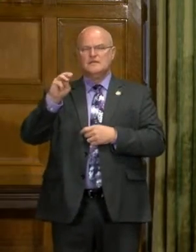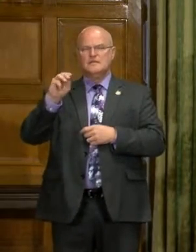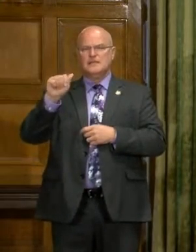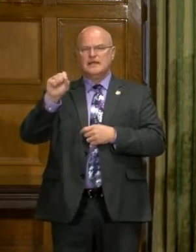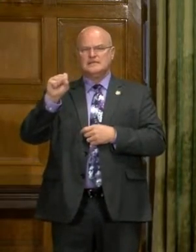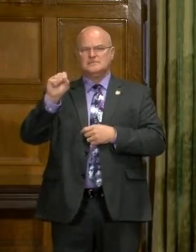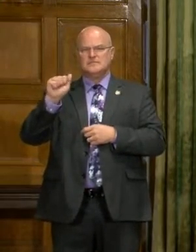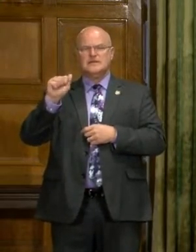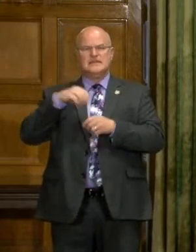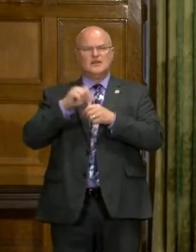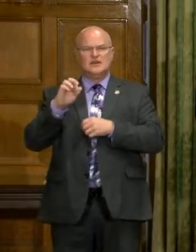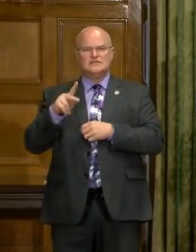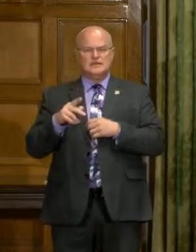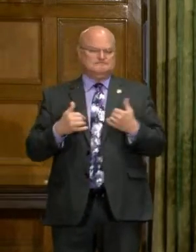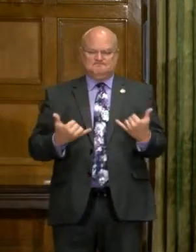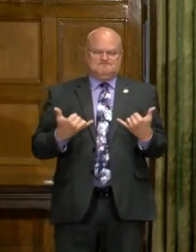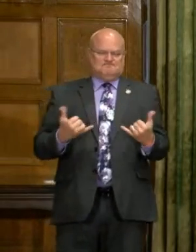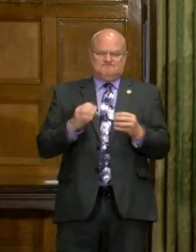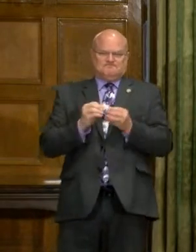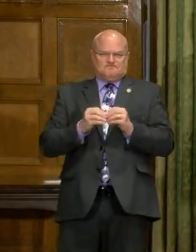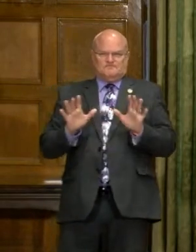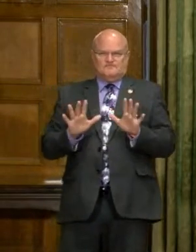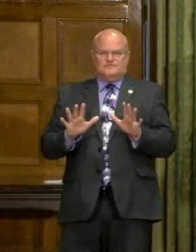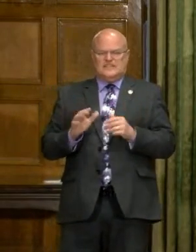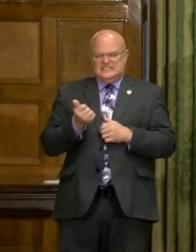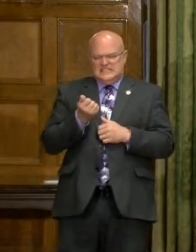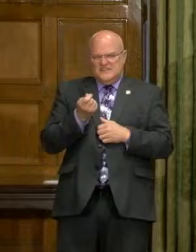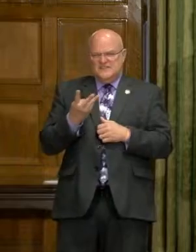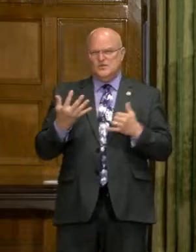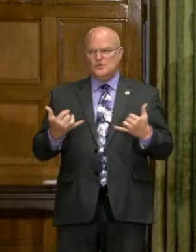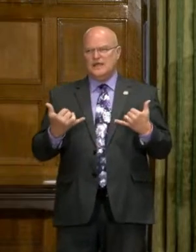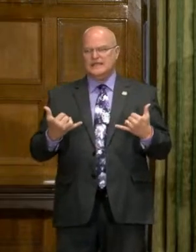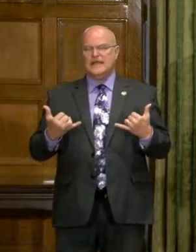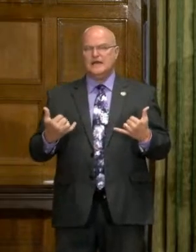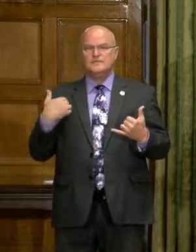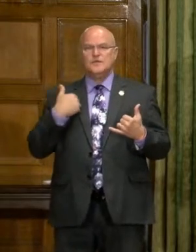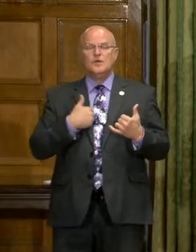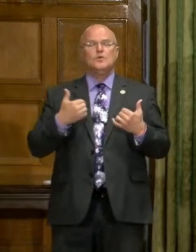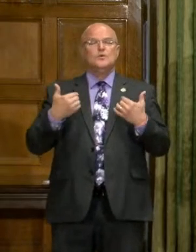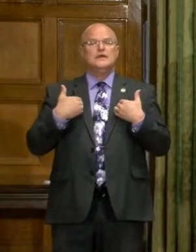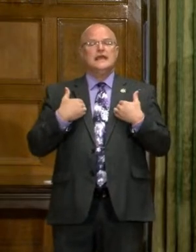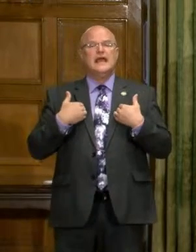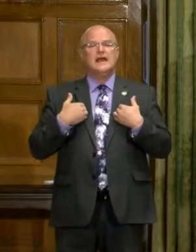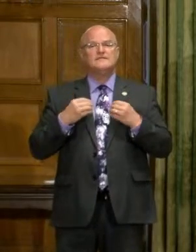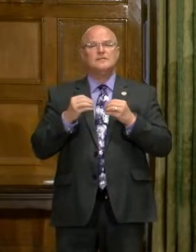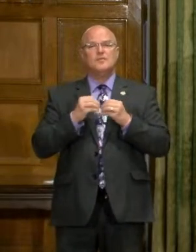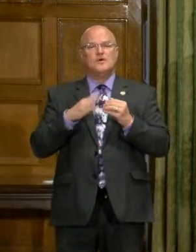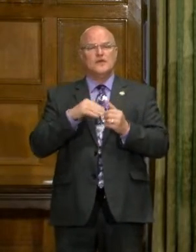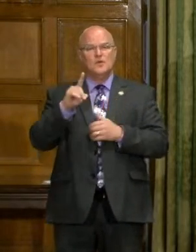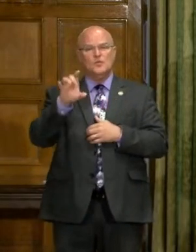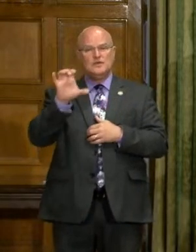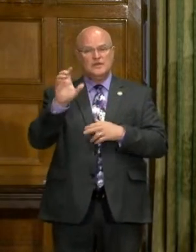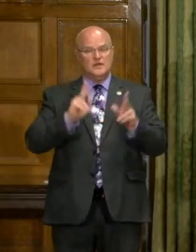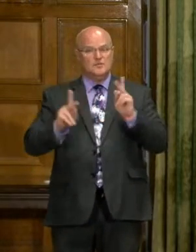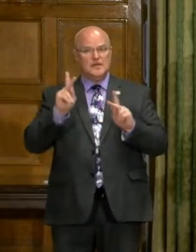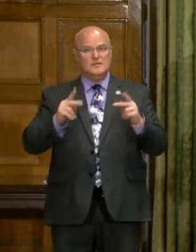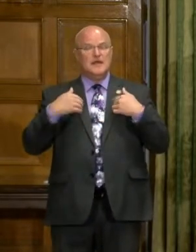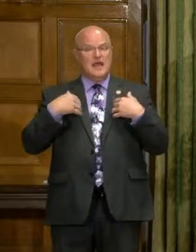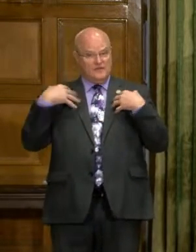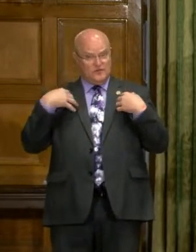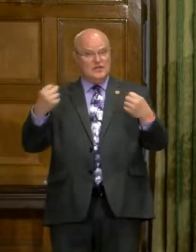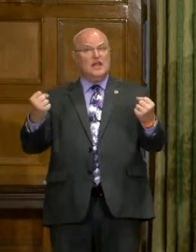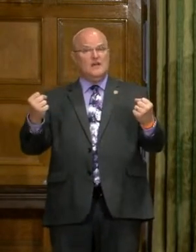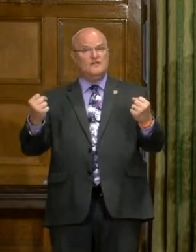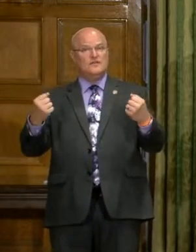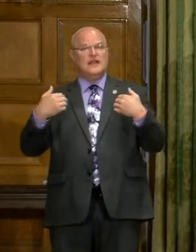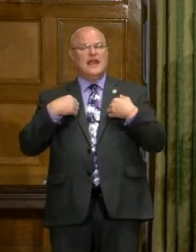Arkansas? I don't have current numbers. It's really only a handful at this point. We do have over 100 individuals who have